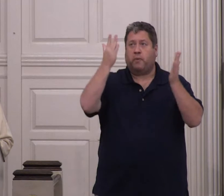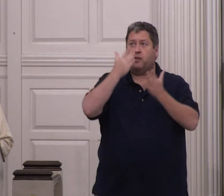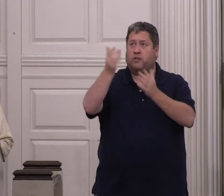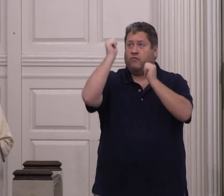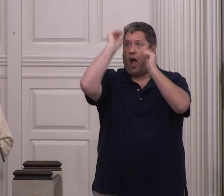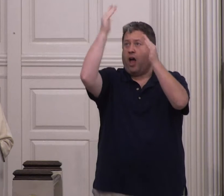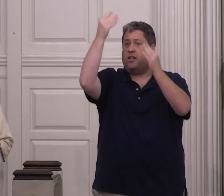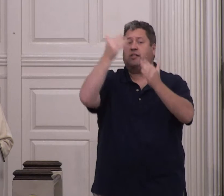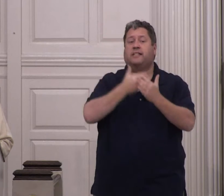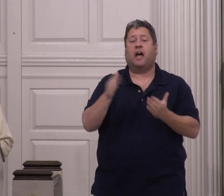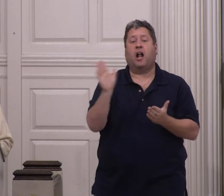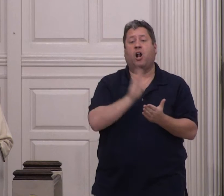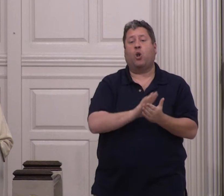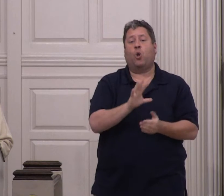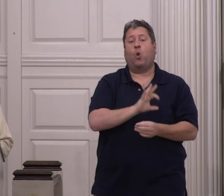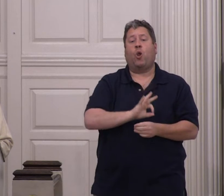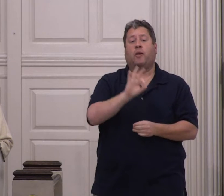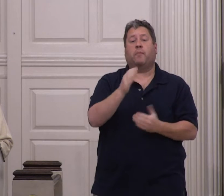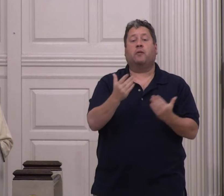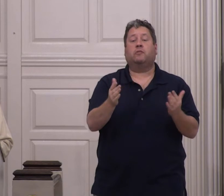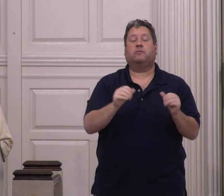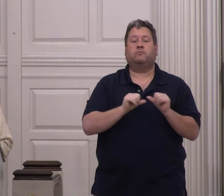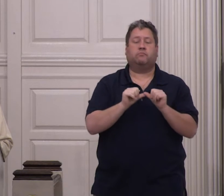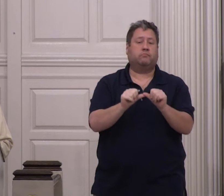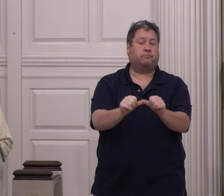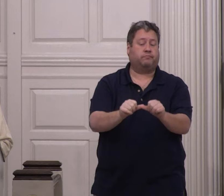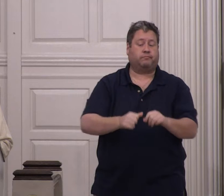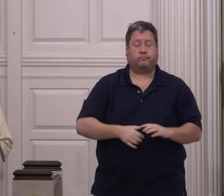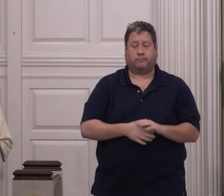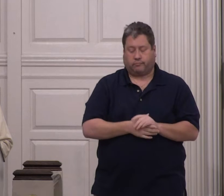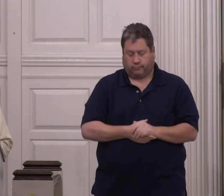Glory be to the Father, and to the Son, and to the Holy Spirit.